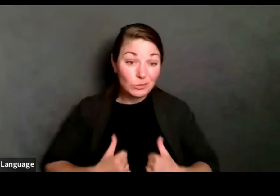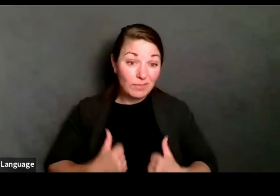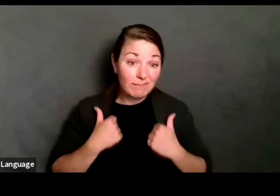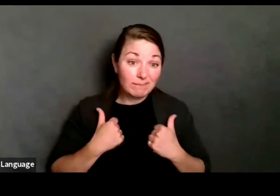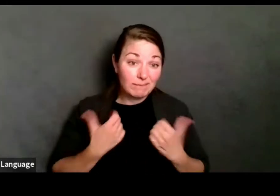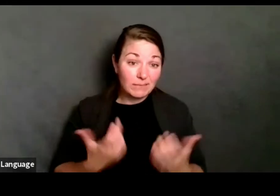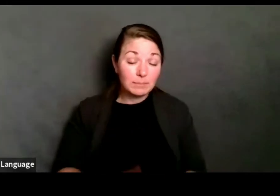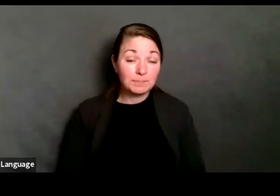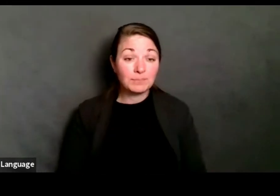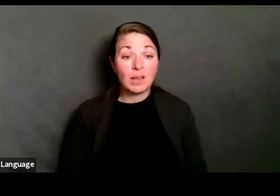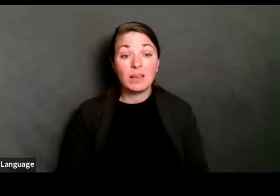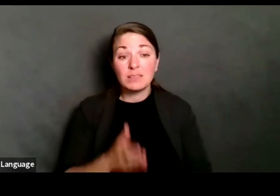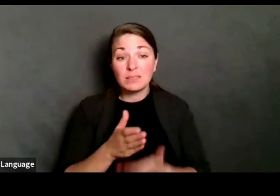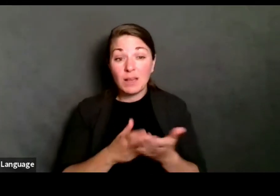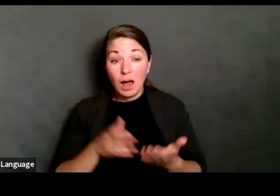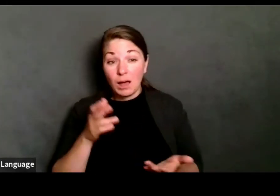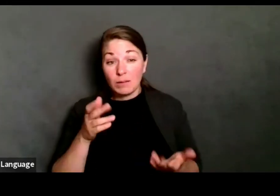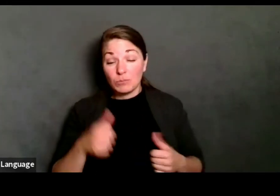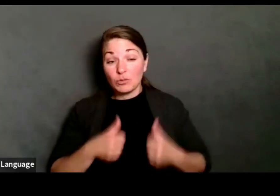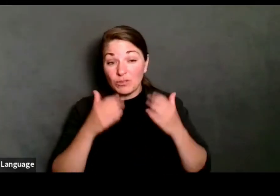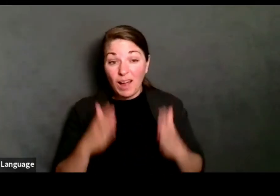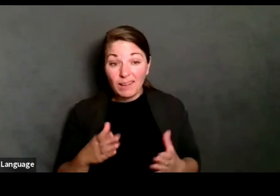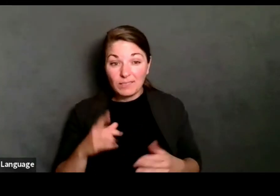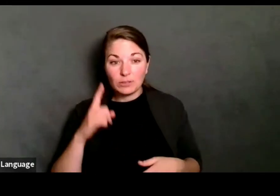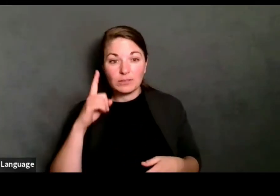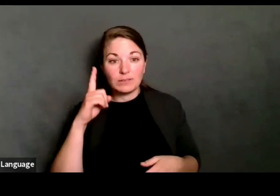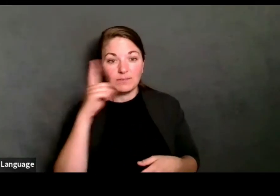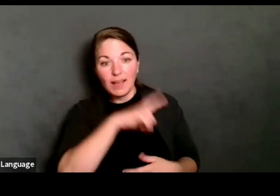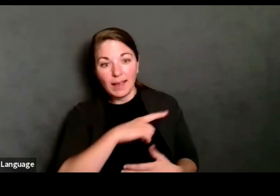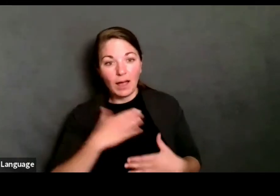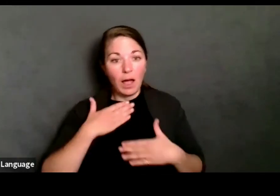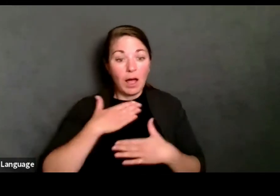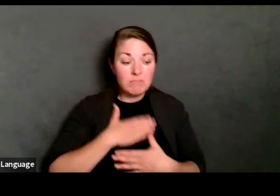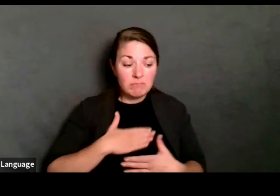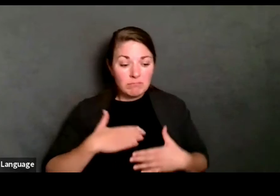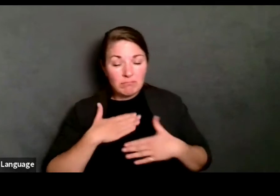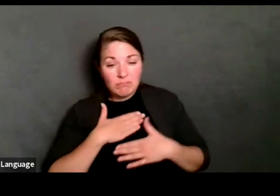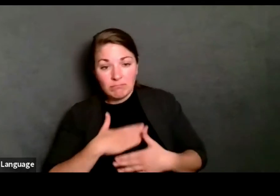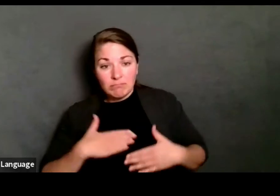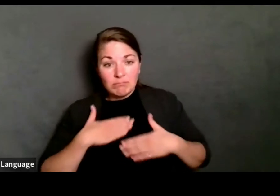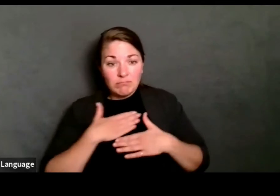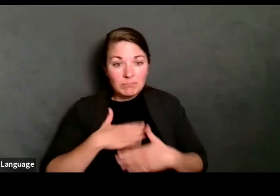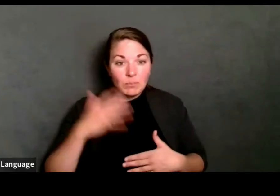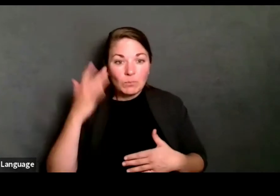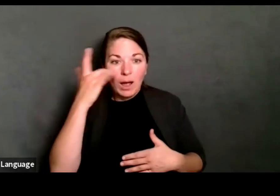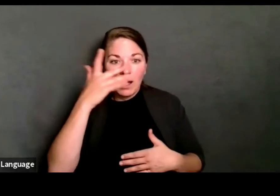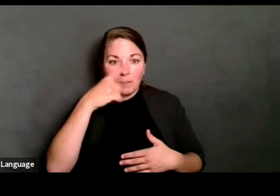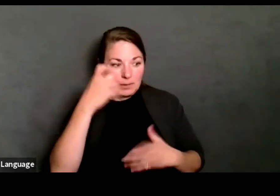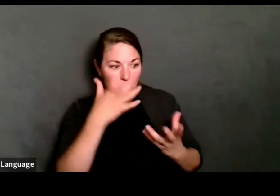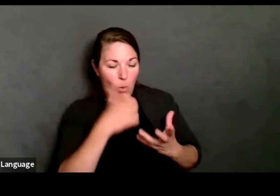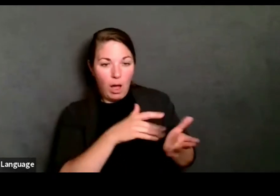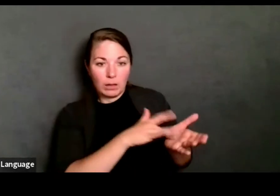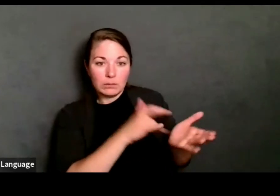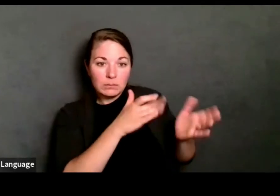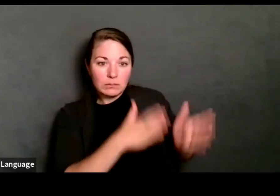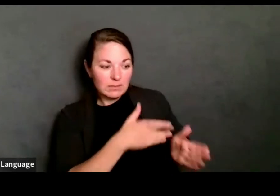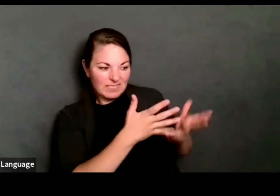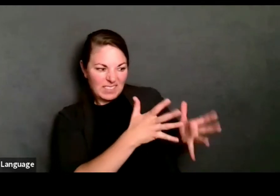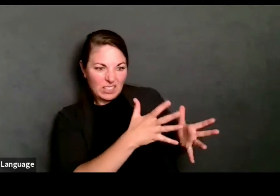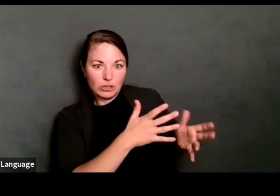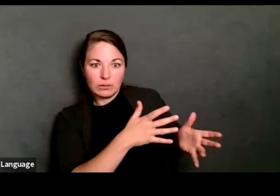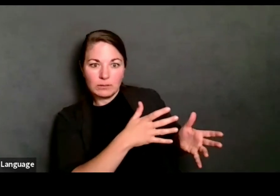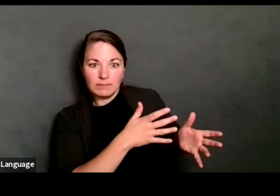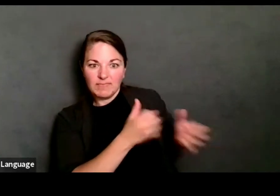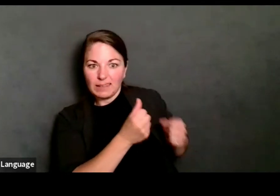they faked that they were enjoying what was happening in order to make their assailant finish faster, or